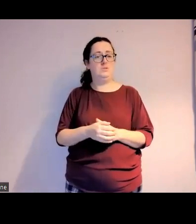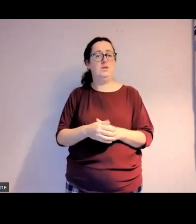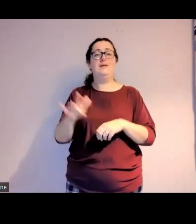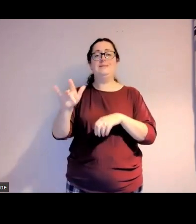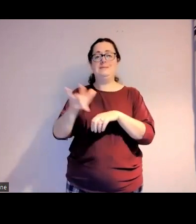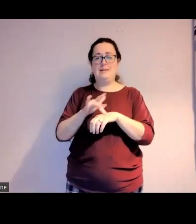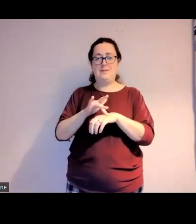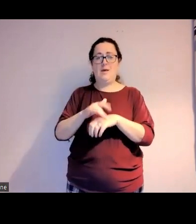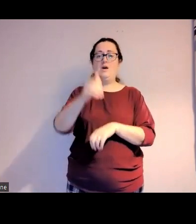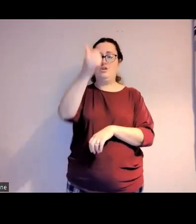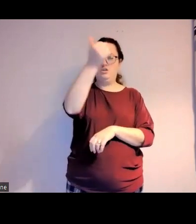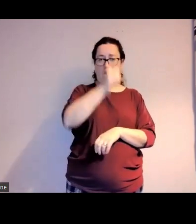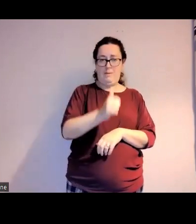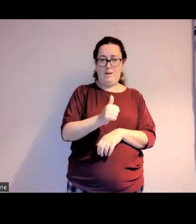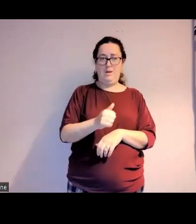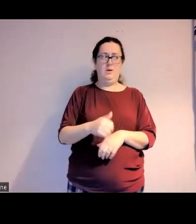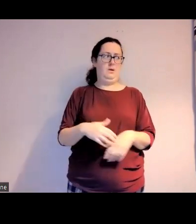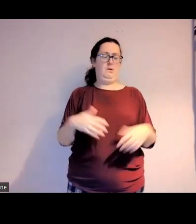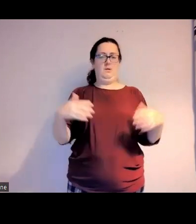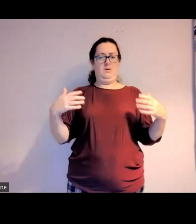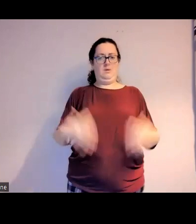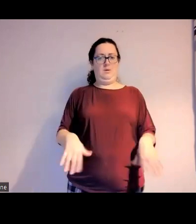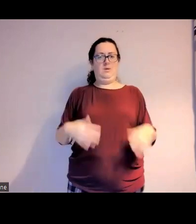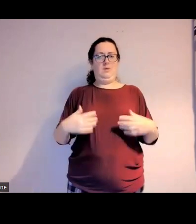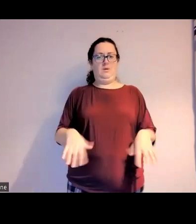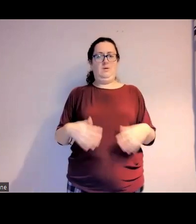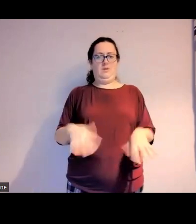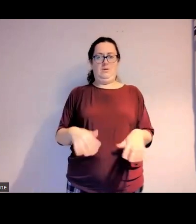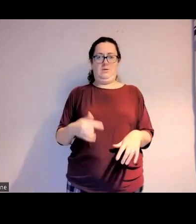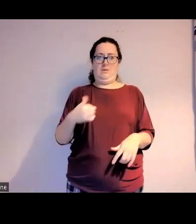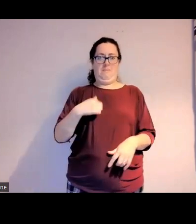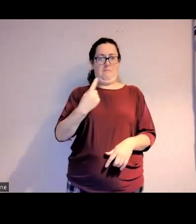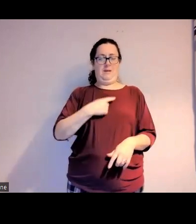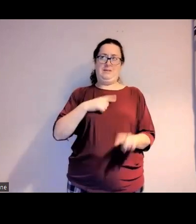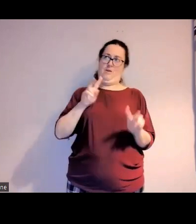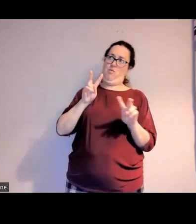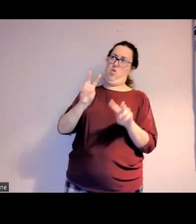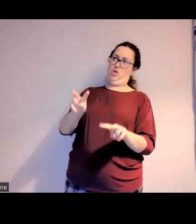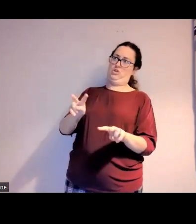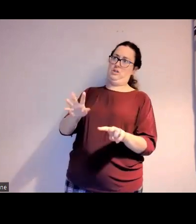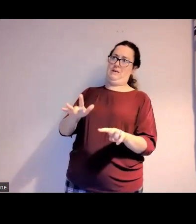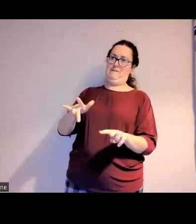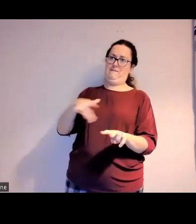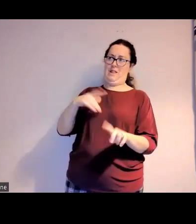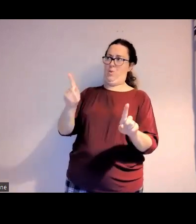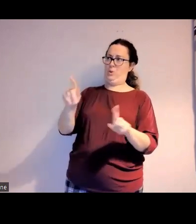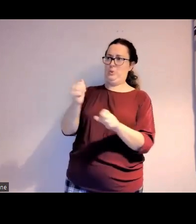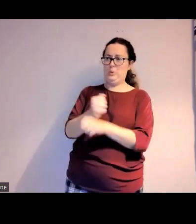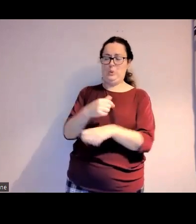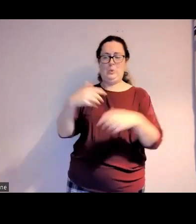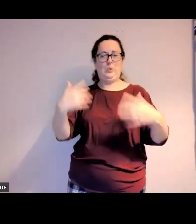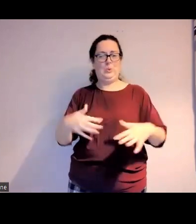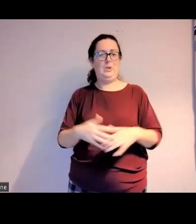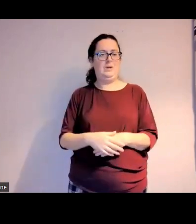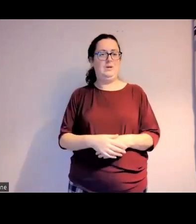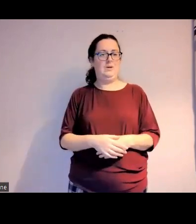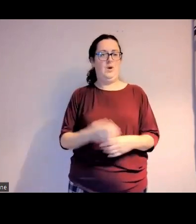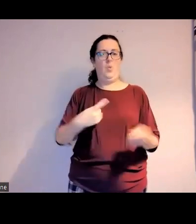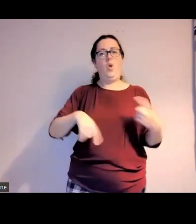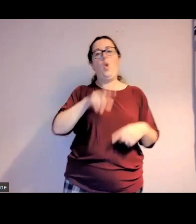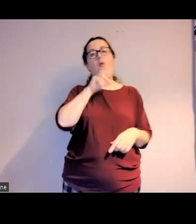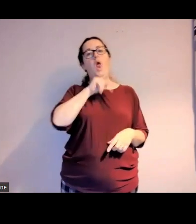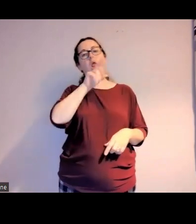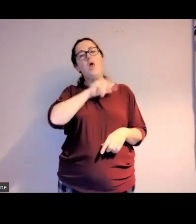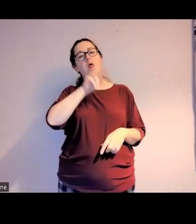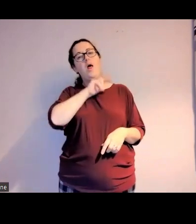and Charmaine, who, I'm feeling tense just looking at what you have to do as we all waffle on like